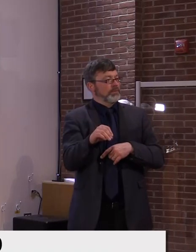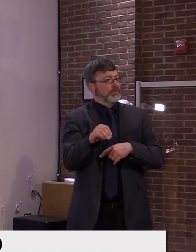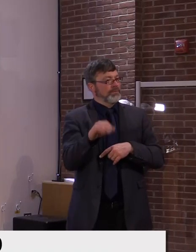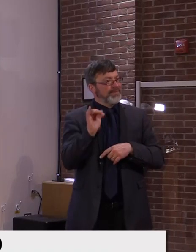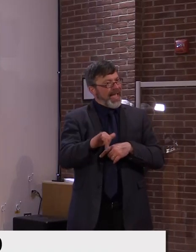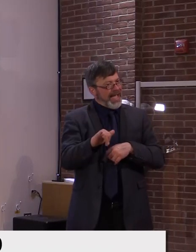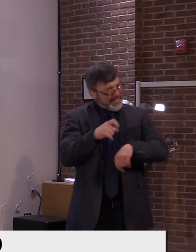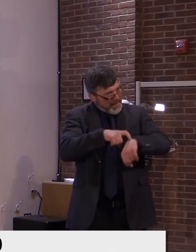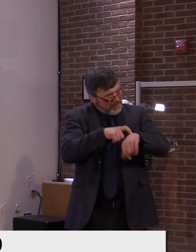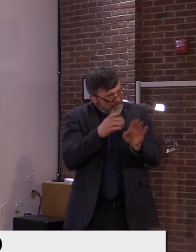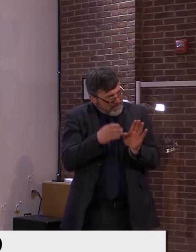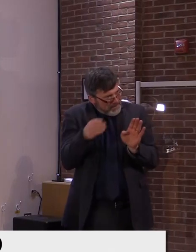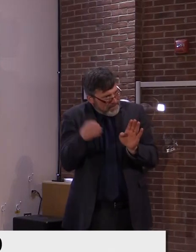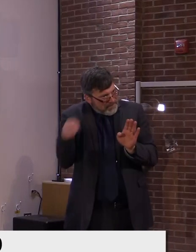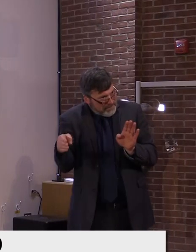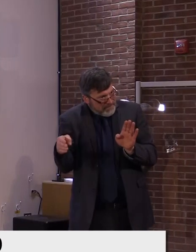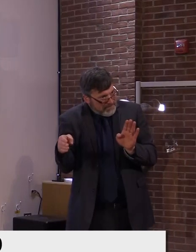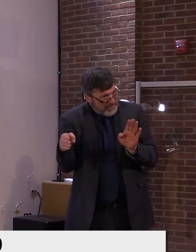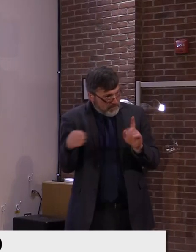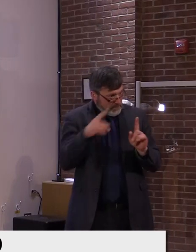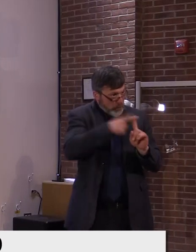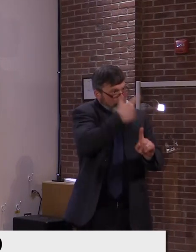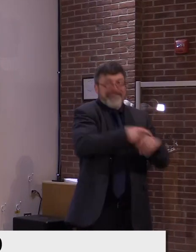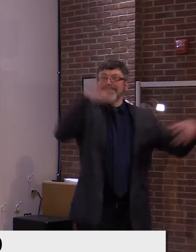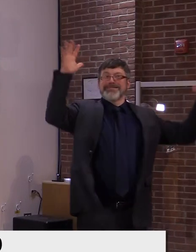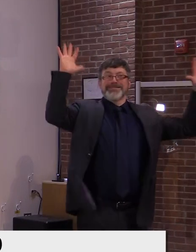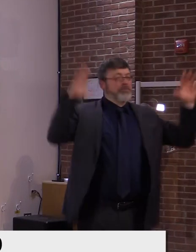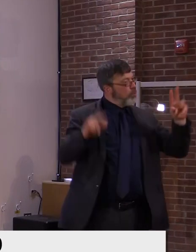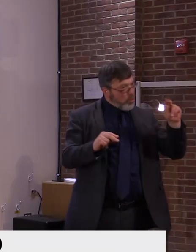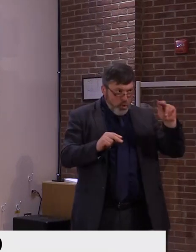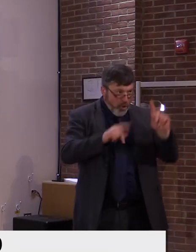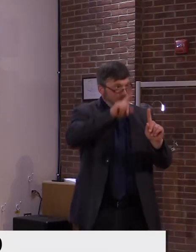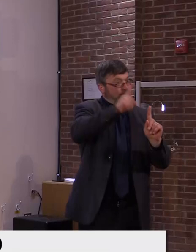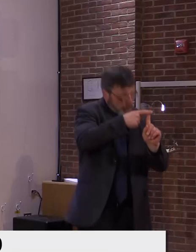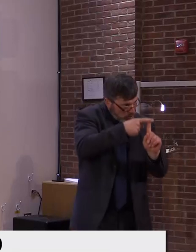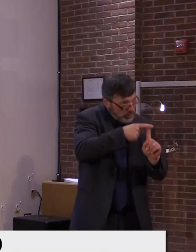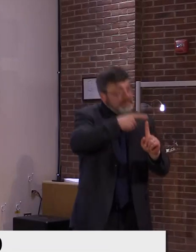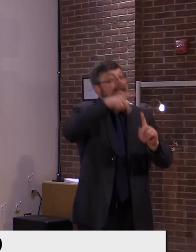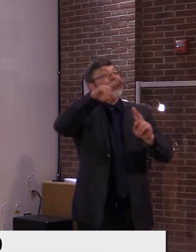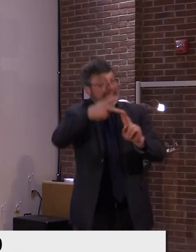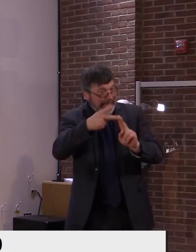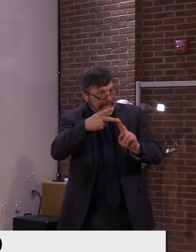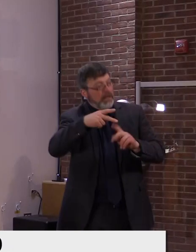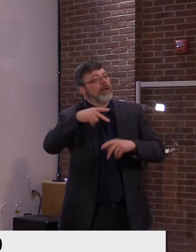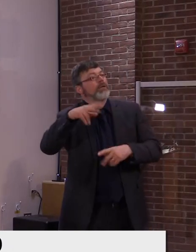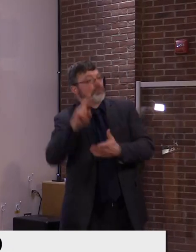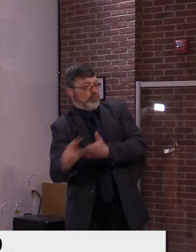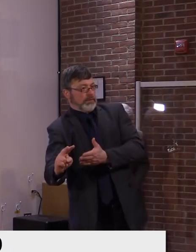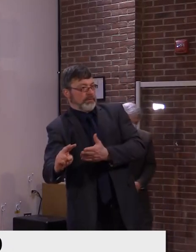you will all have our appreciation. Thank you, and I'll turn it over to Commissioner Pichek.